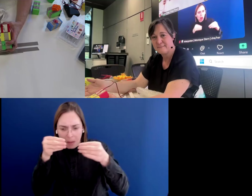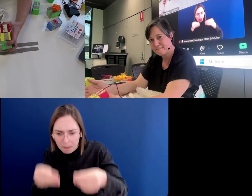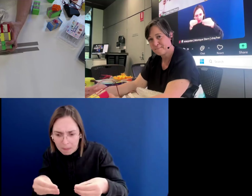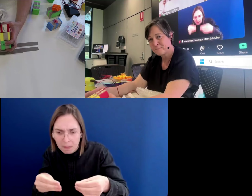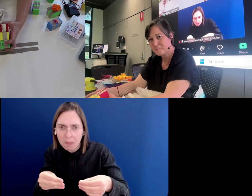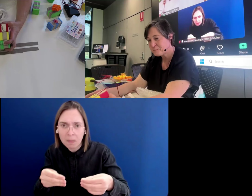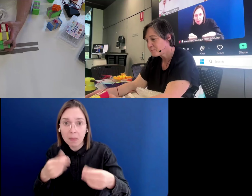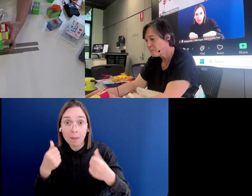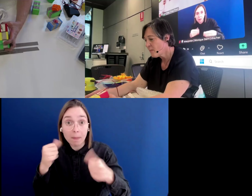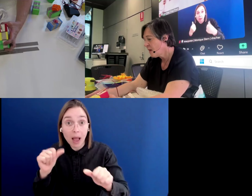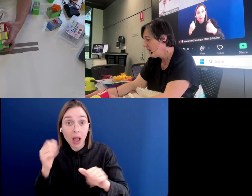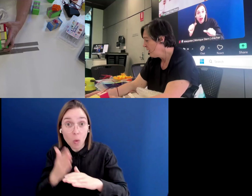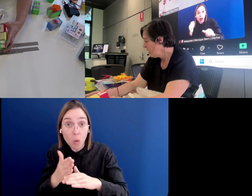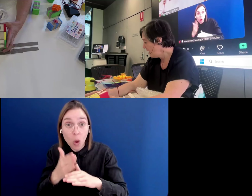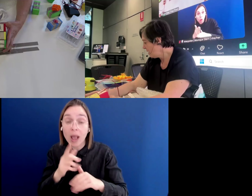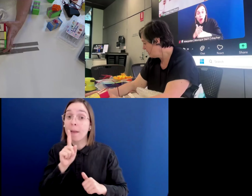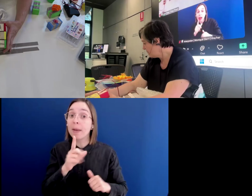strings are.